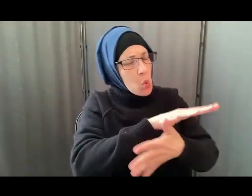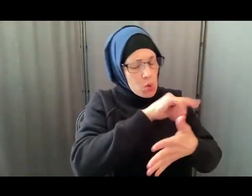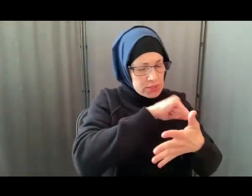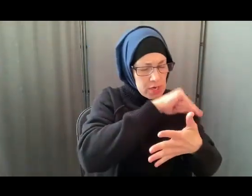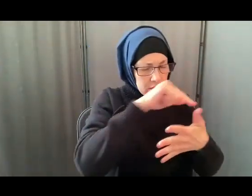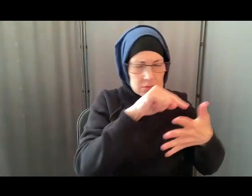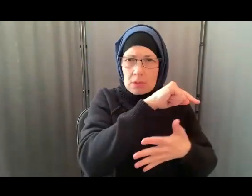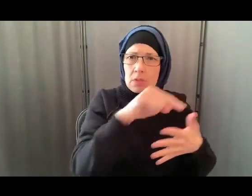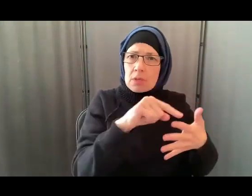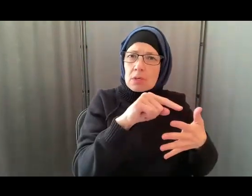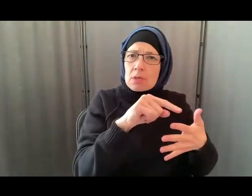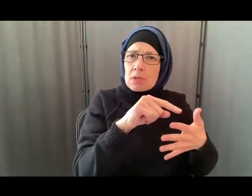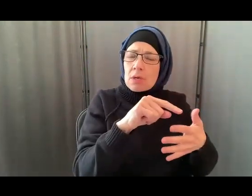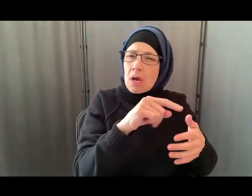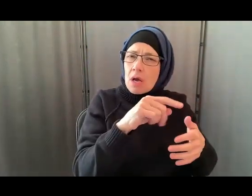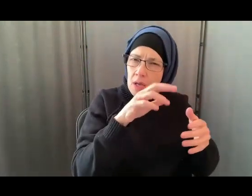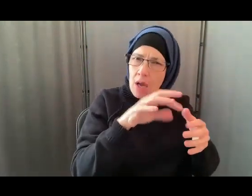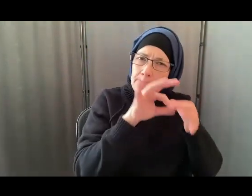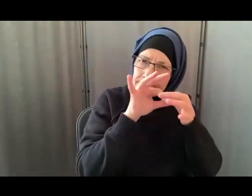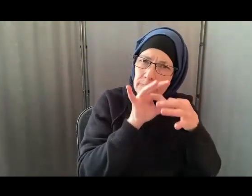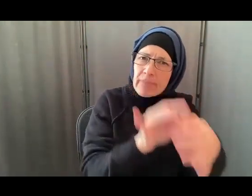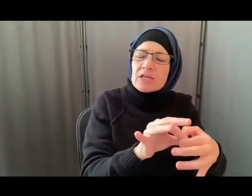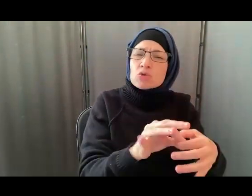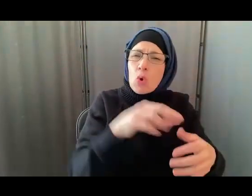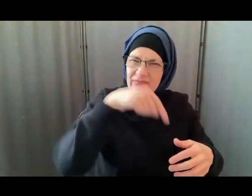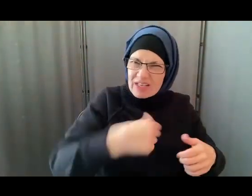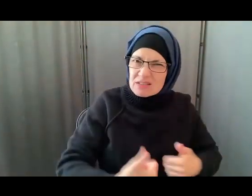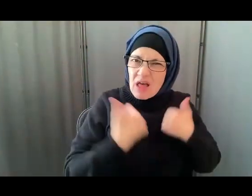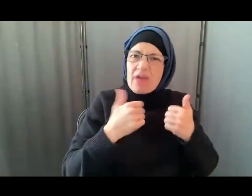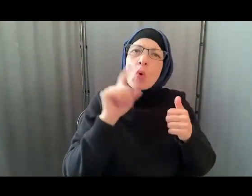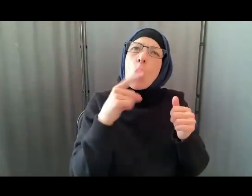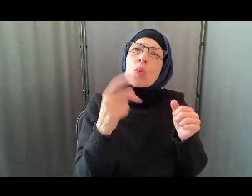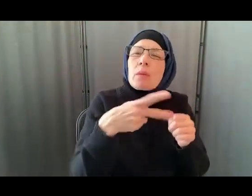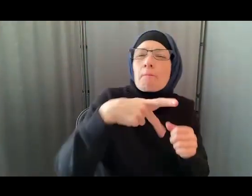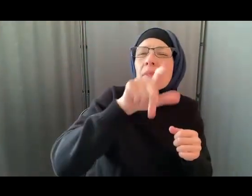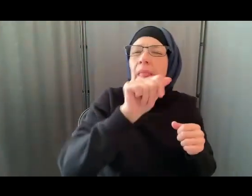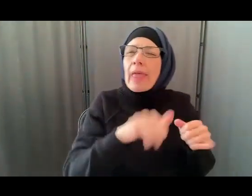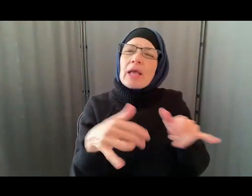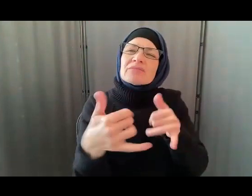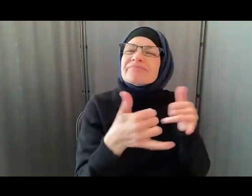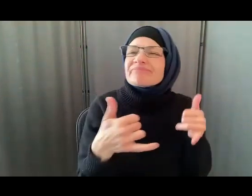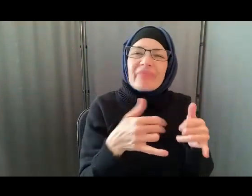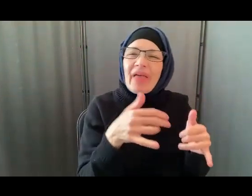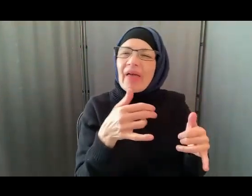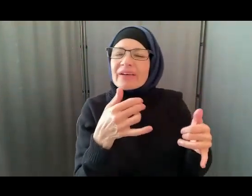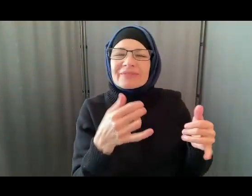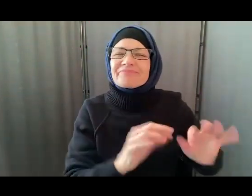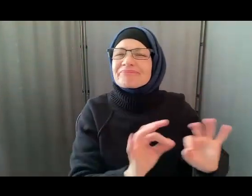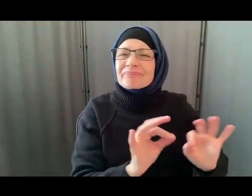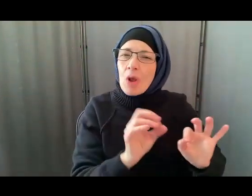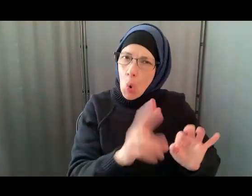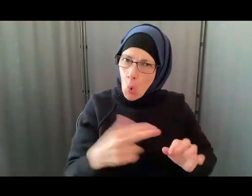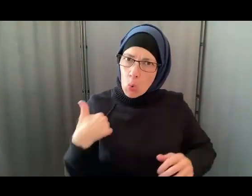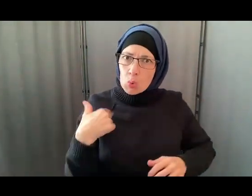a play? Or do we give it so much value that we would